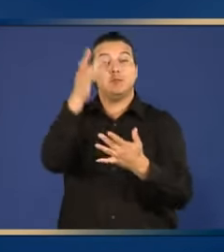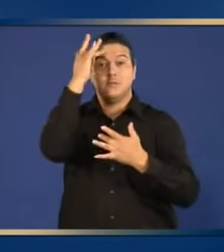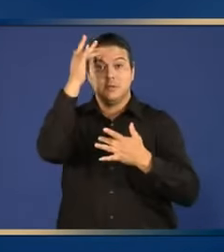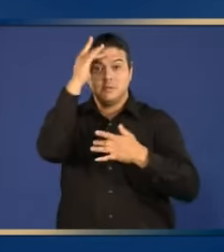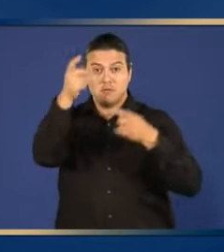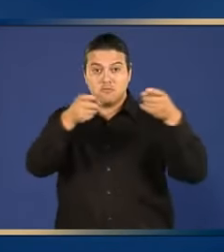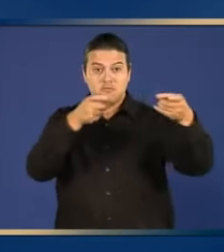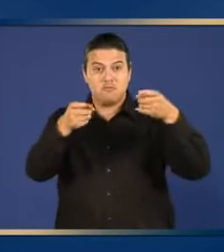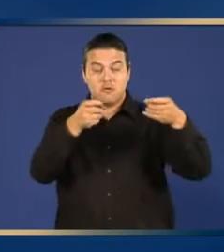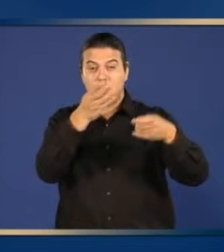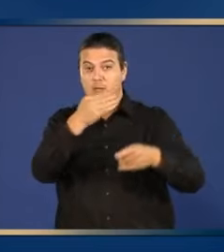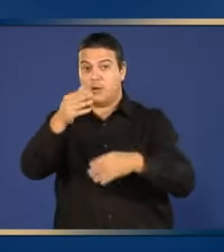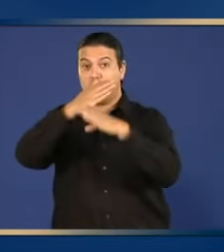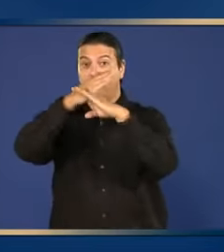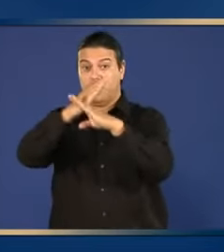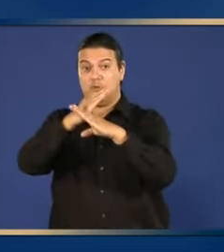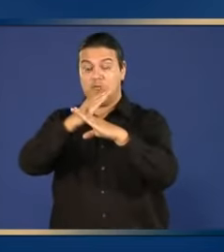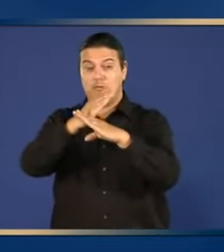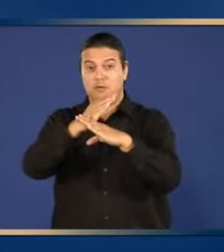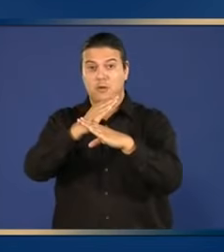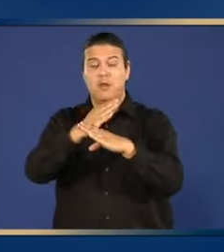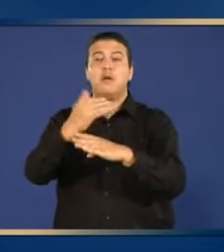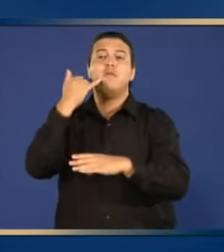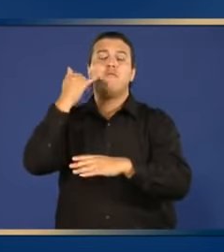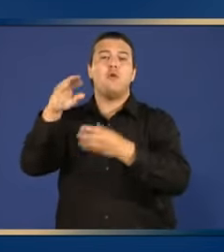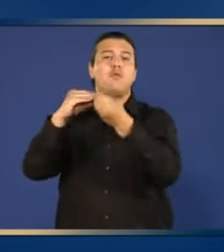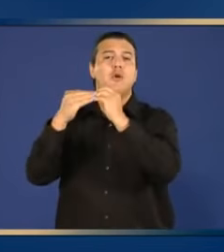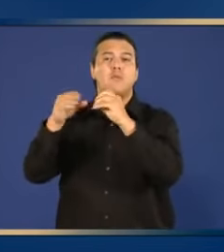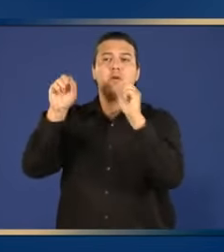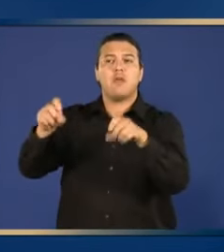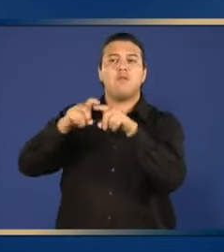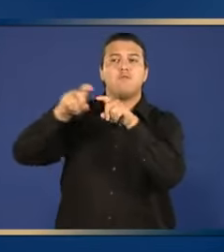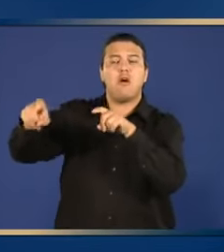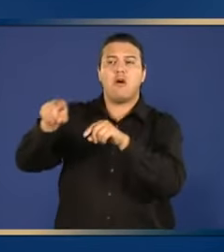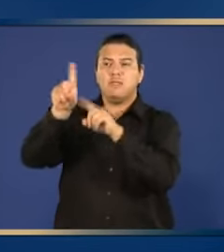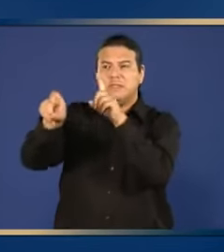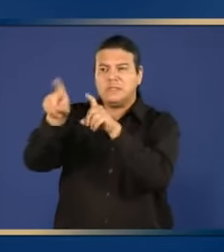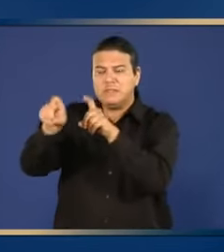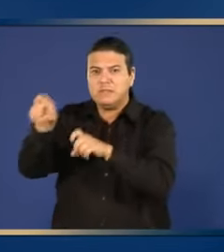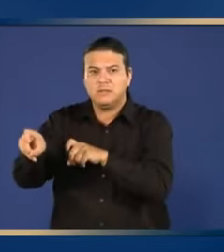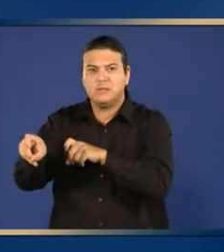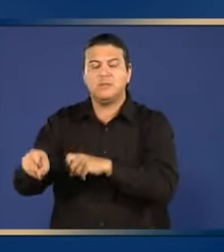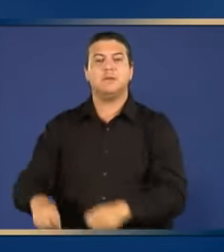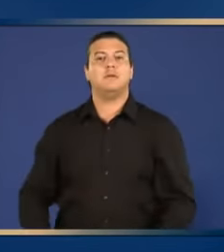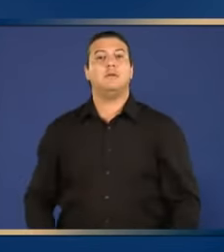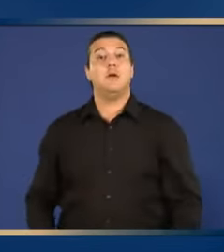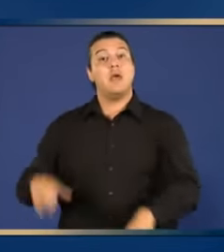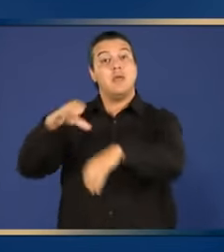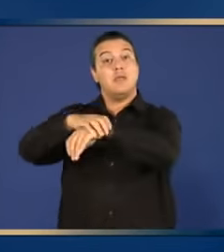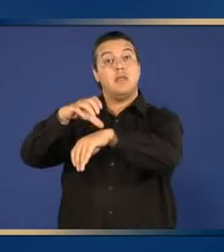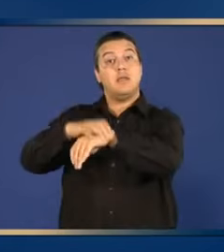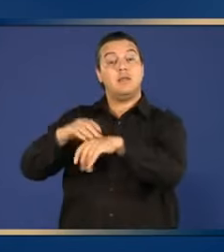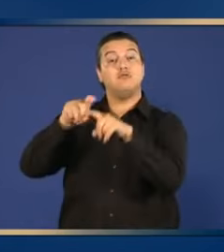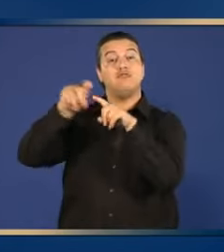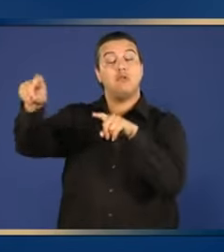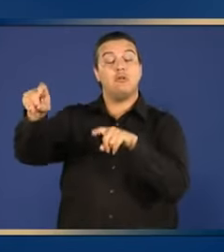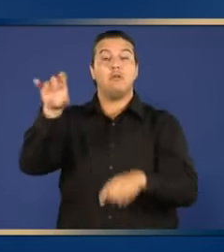Centers for Disease Control and Prevention Public Response Hotlines. For English,